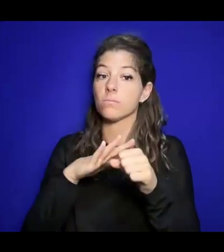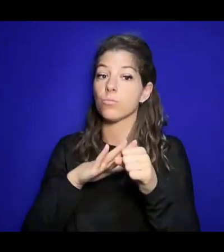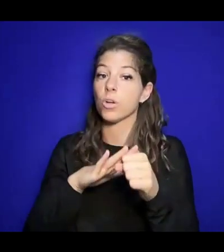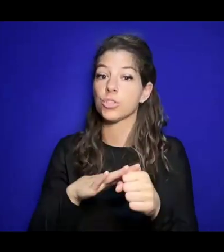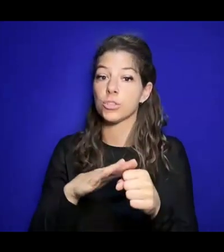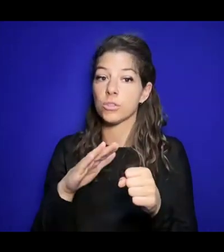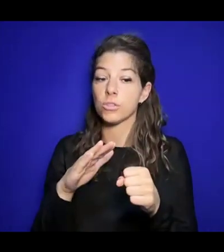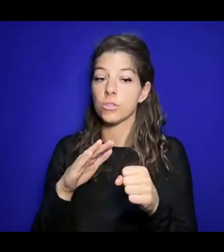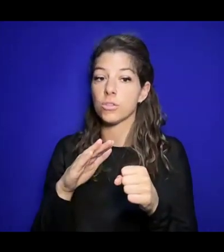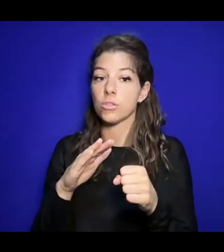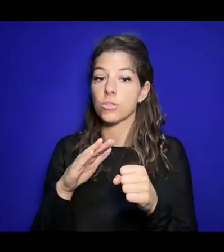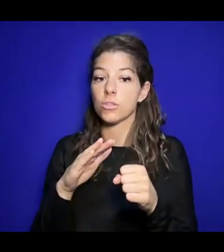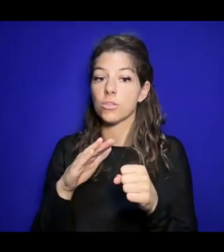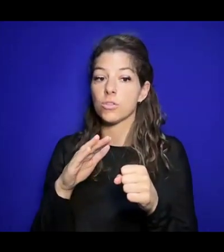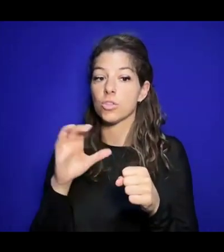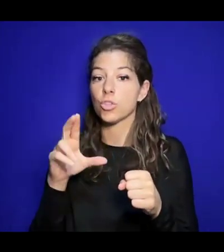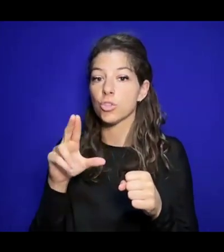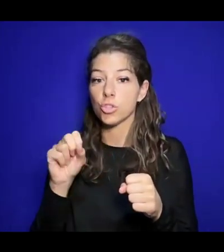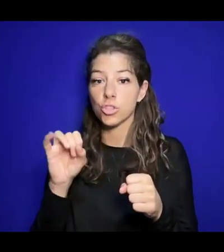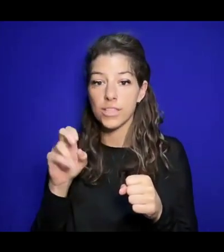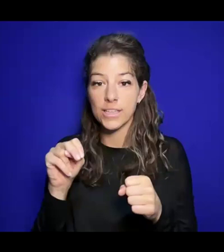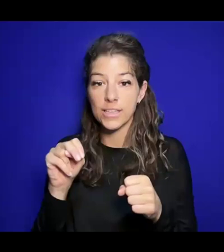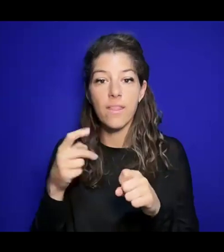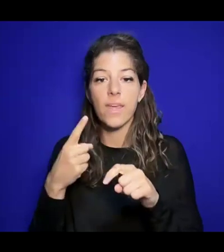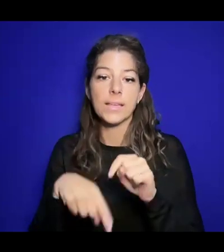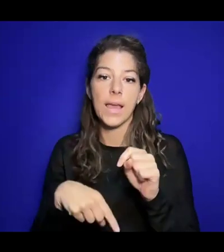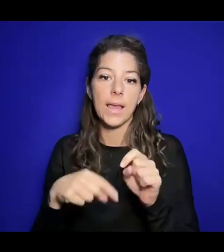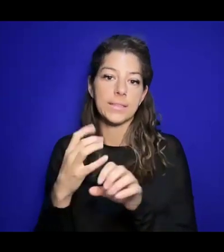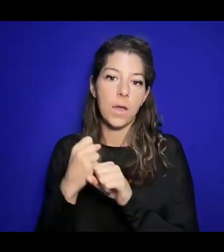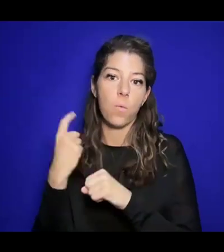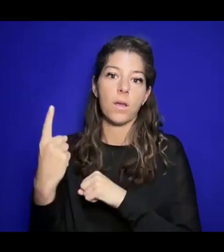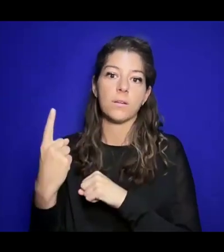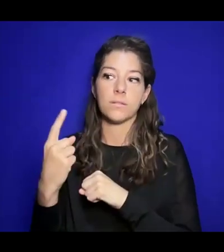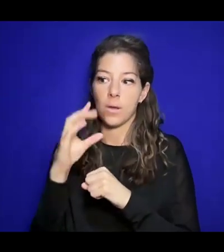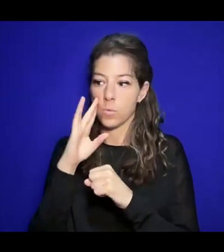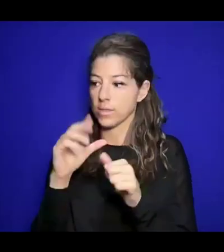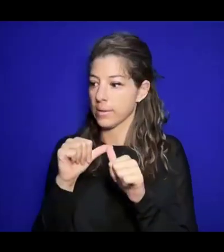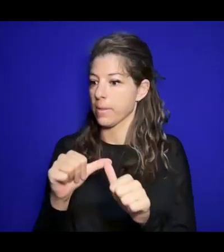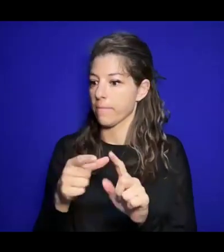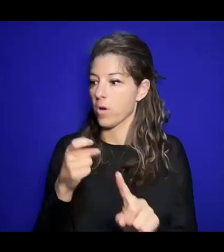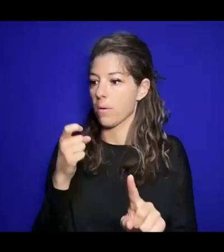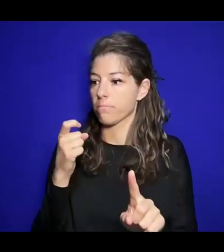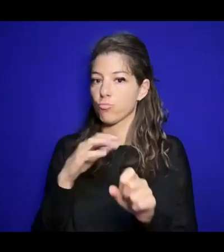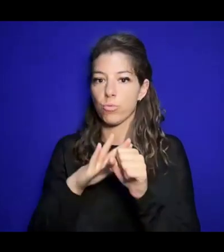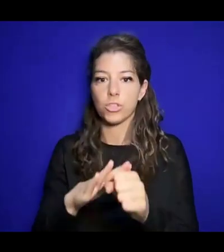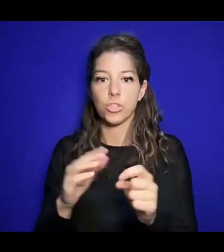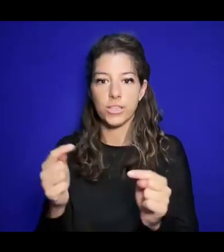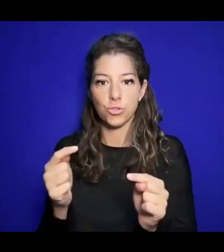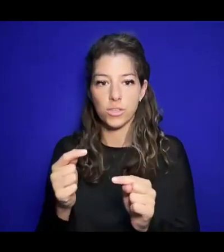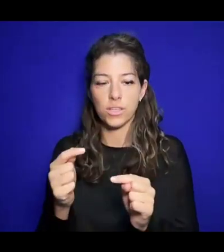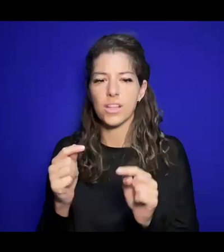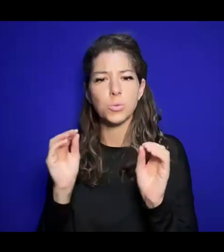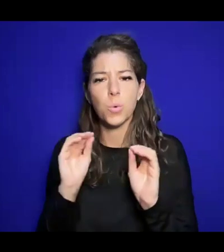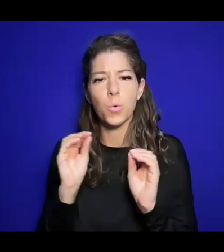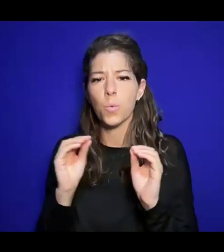um, if they're on a pressure cushion, that they can't possibly get one because that will keep them from having a pressure injury. There is